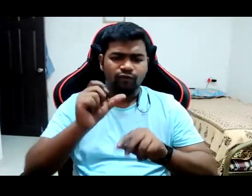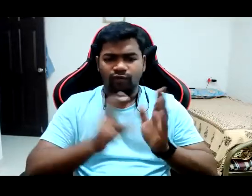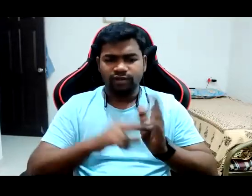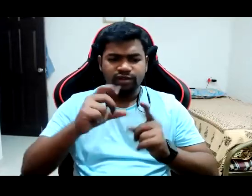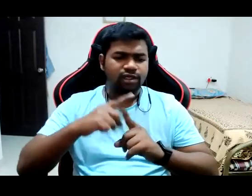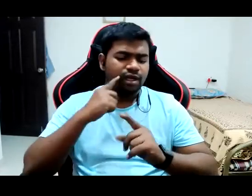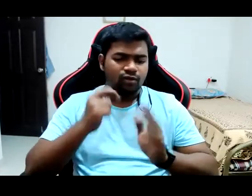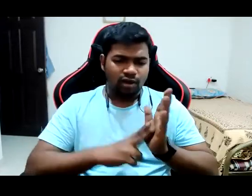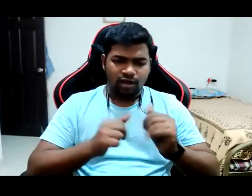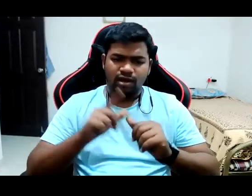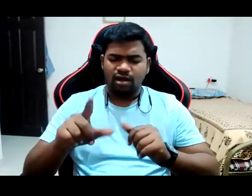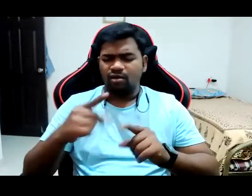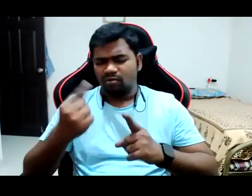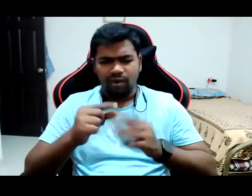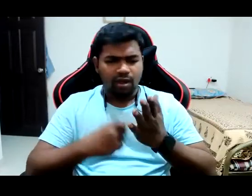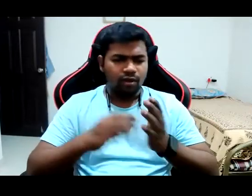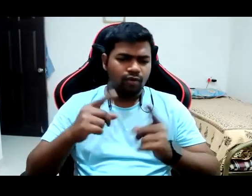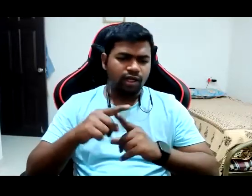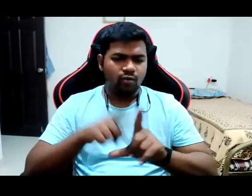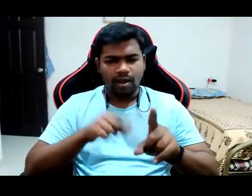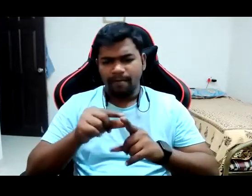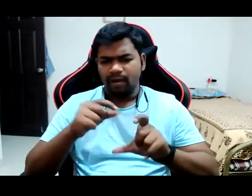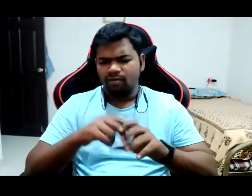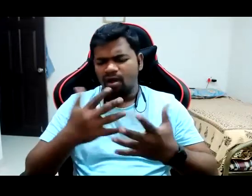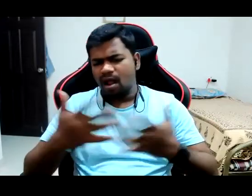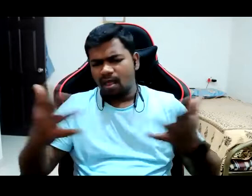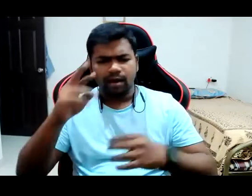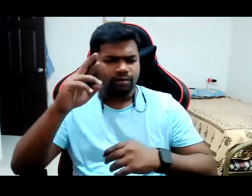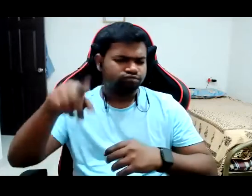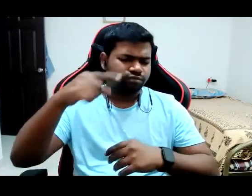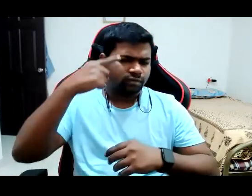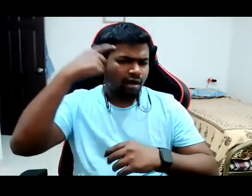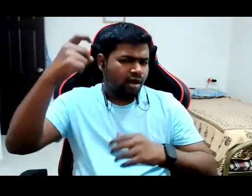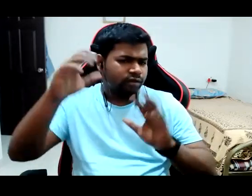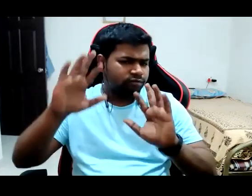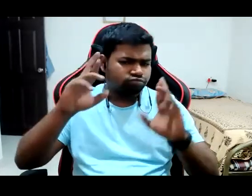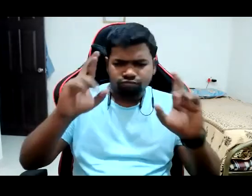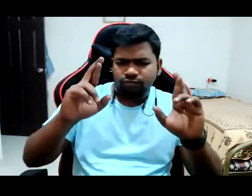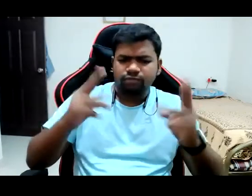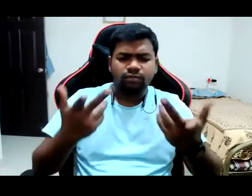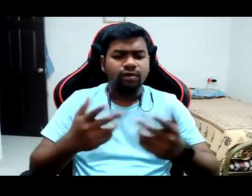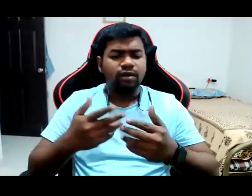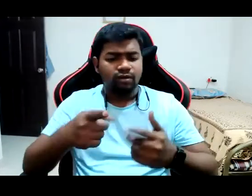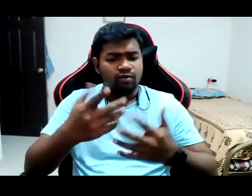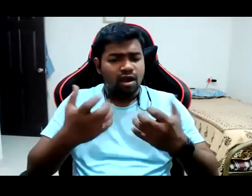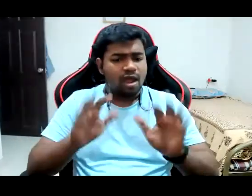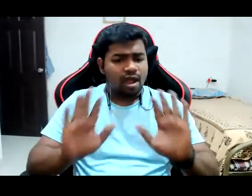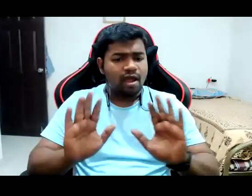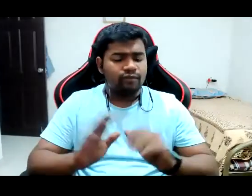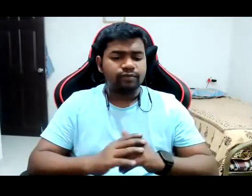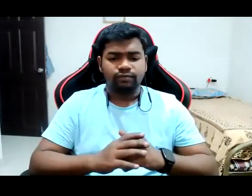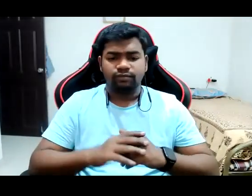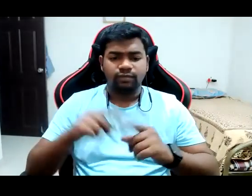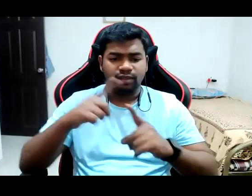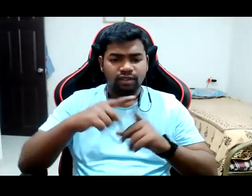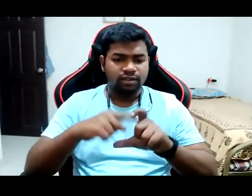prototype that you might have had. That is what our expectation is that you would submit. Now, in case you were unable to develop a technical prototype,